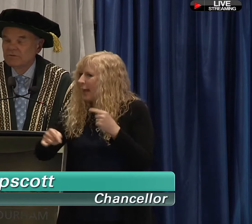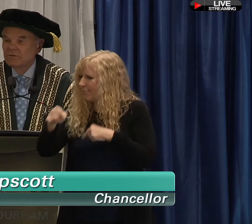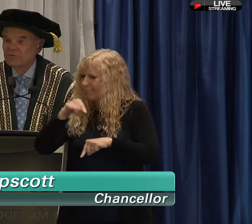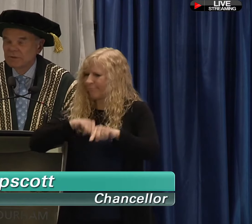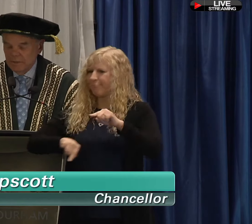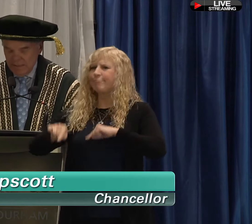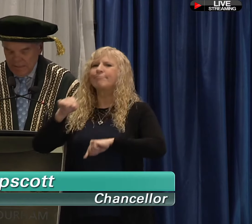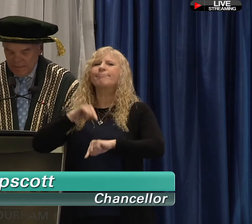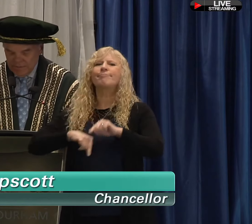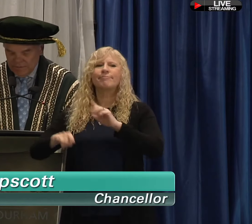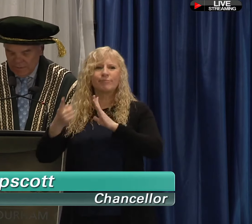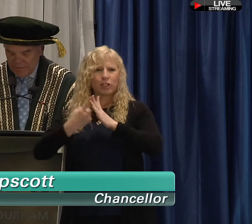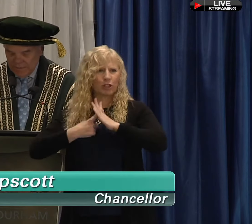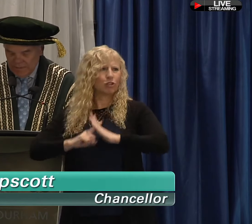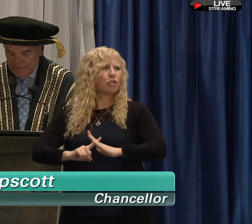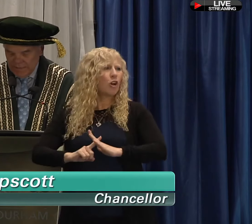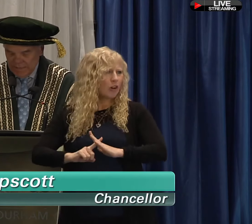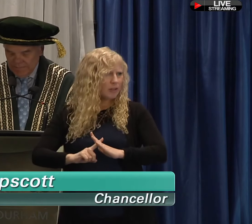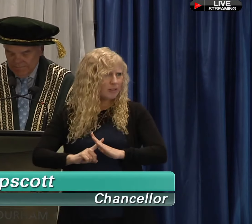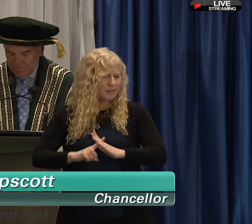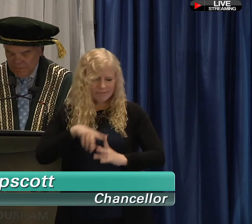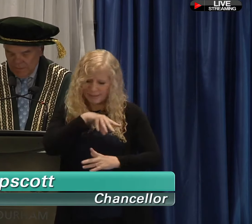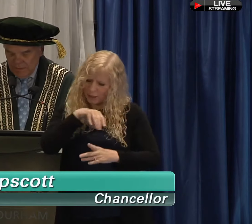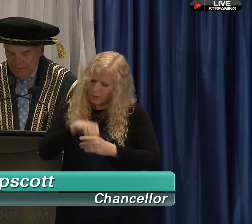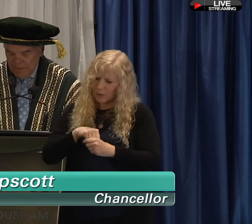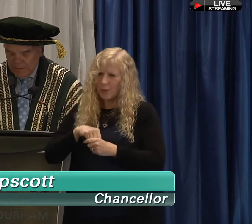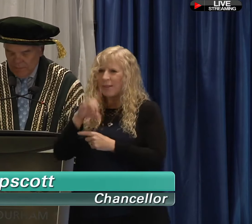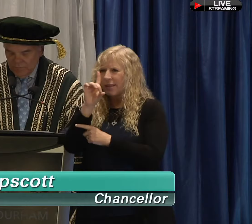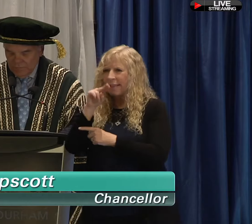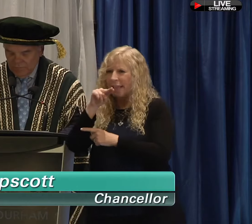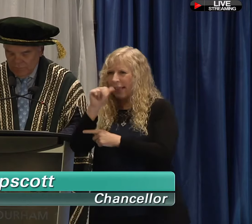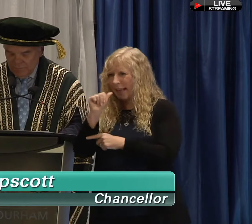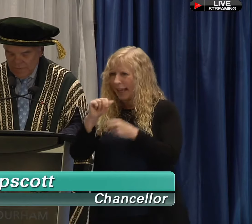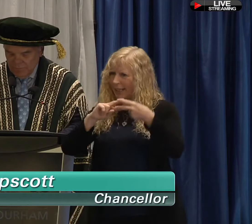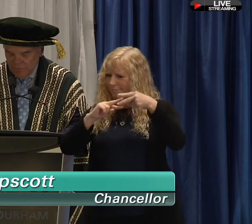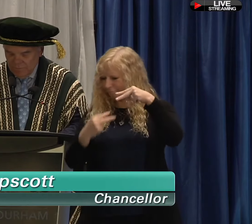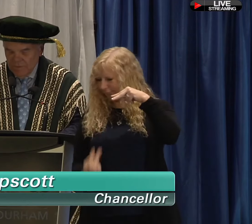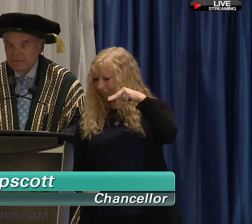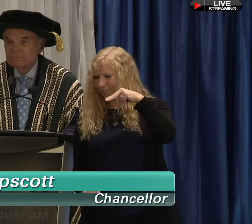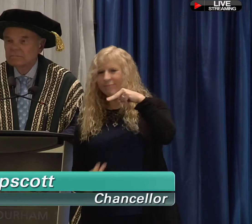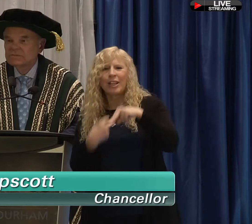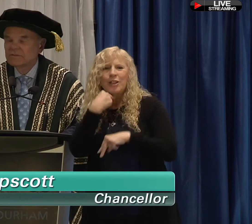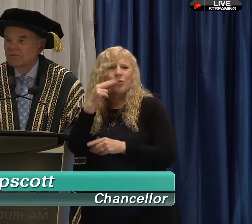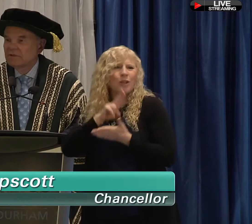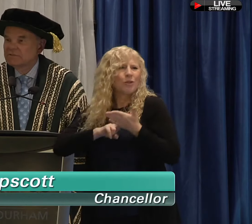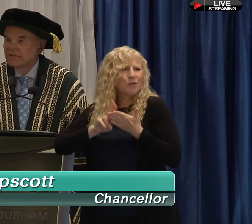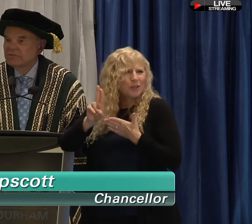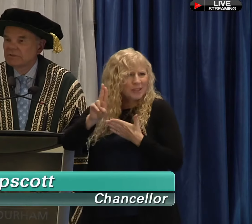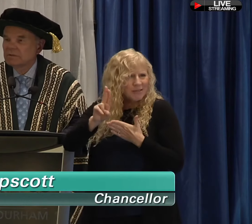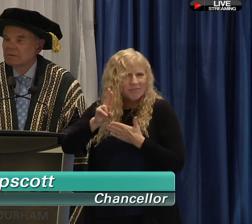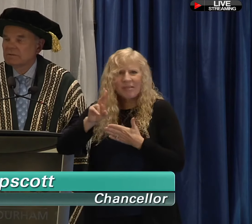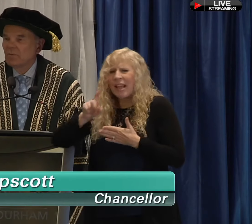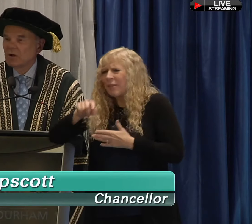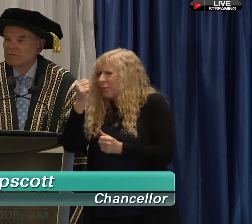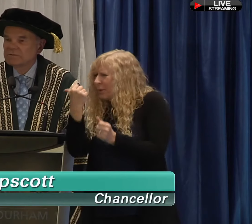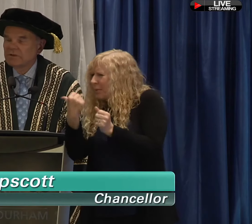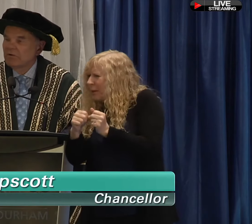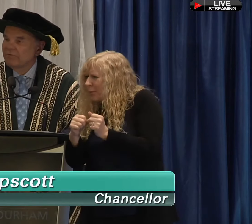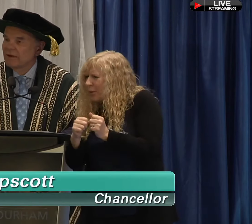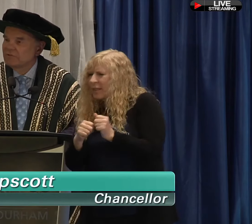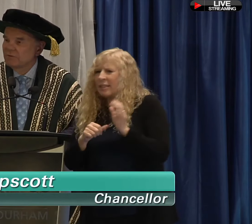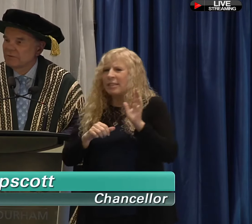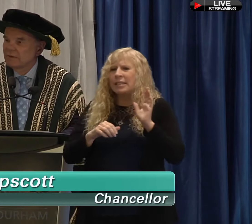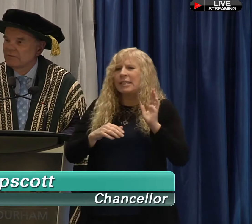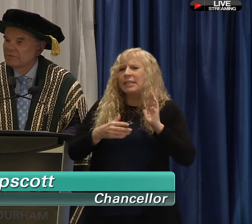the institution, and it's in our DNA. And we need to remember that civilization, democracy